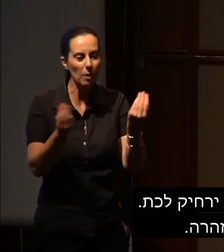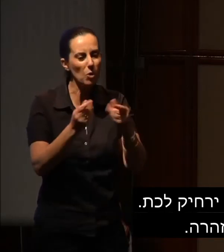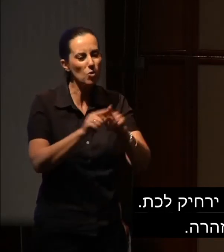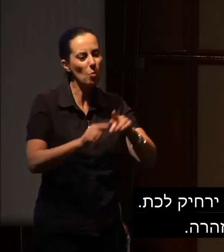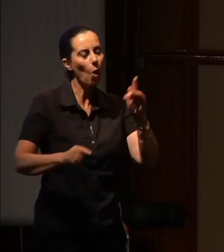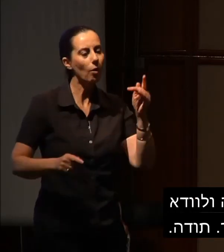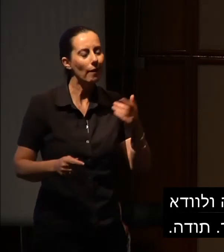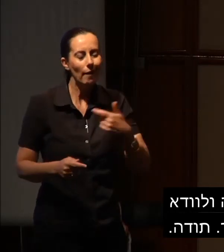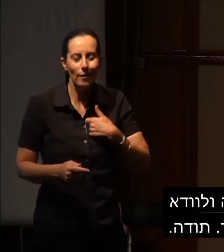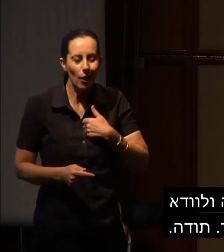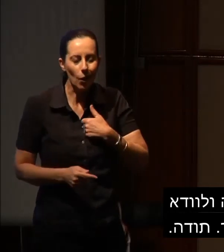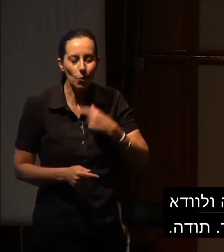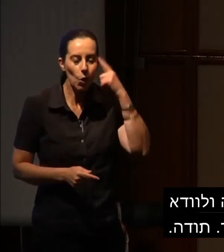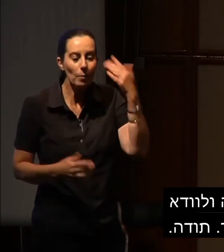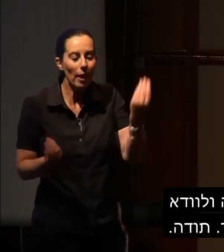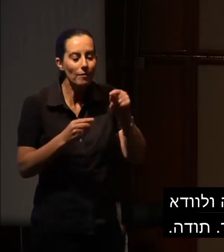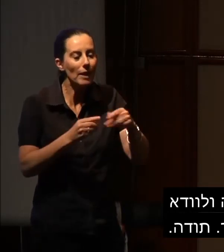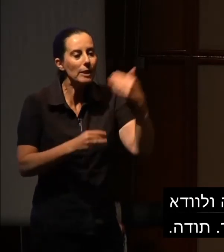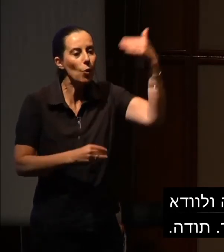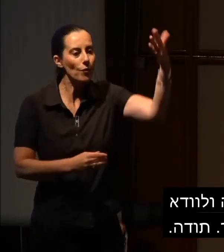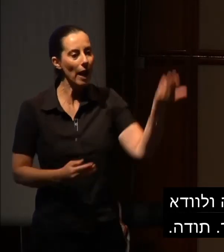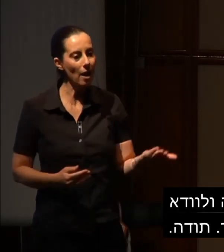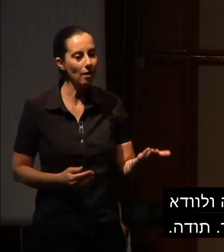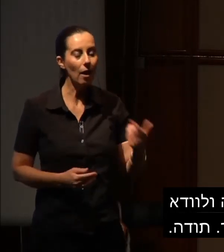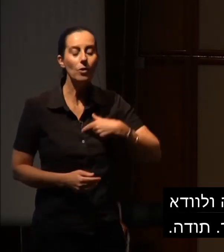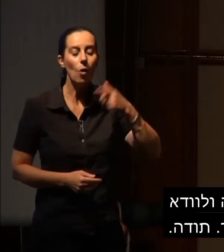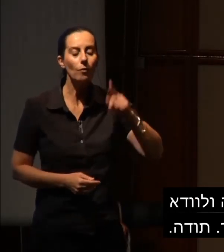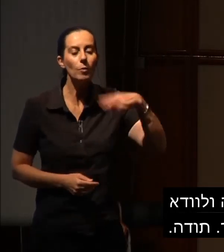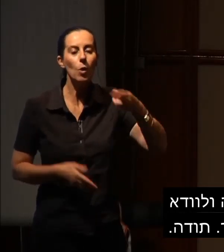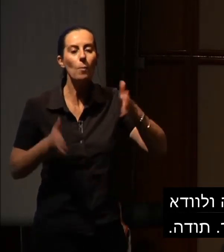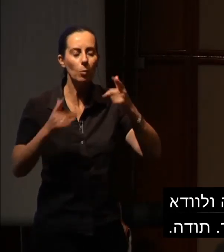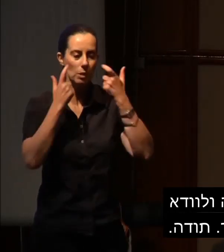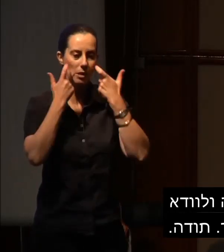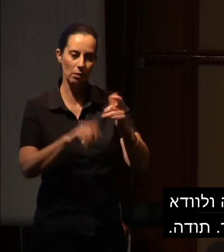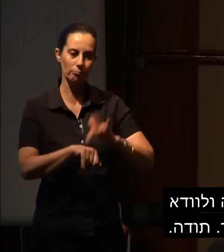of red flags. We have to be careful in our approach, just to like make sure that we don't go down the same road. Thank you.